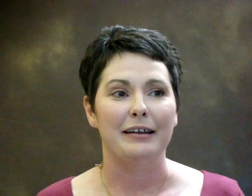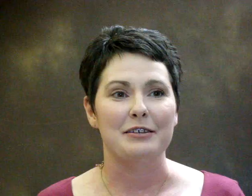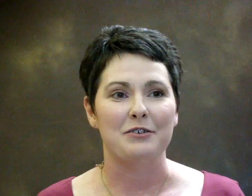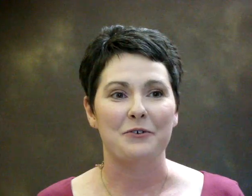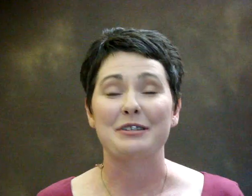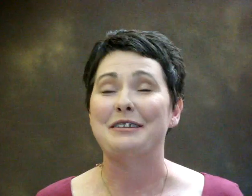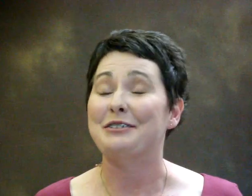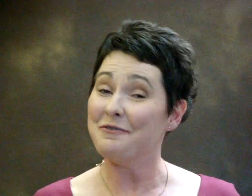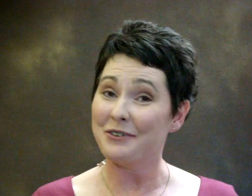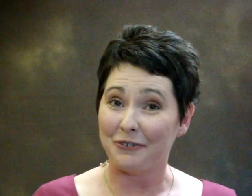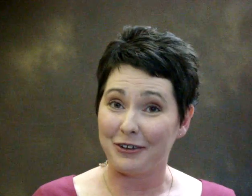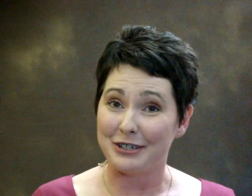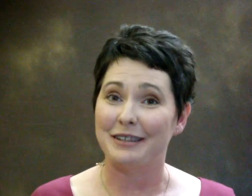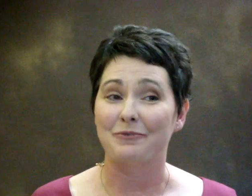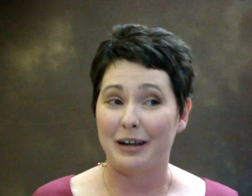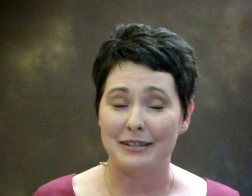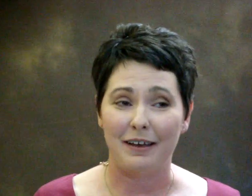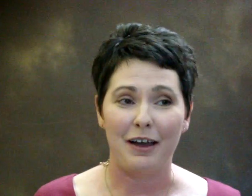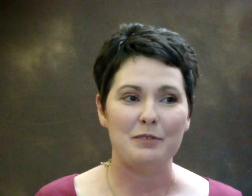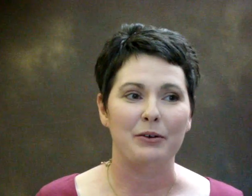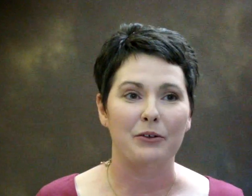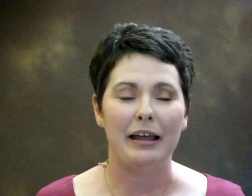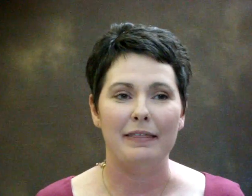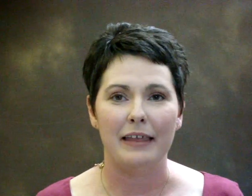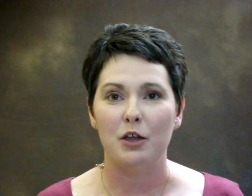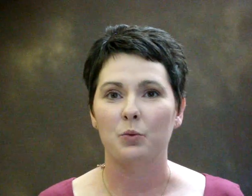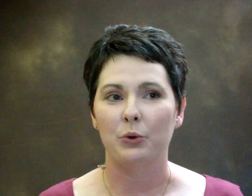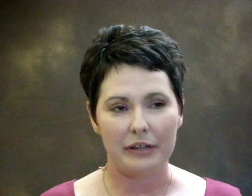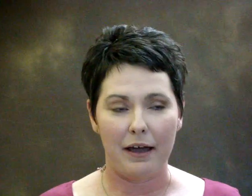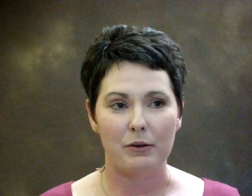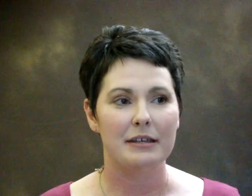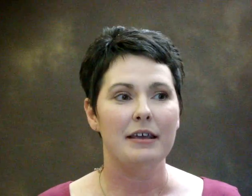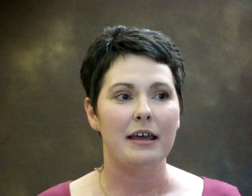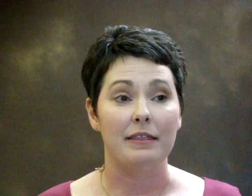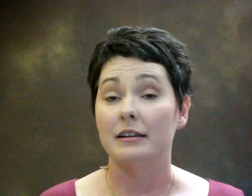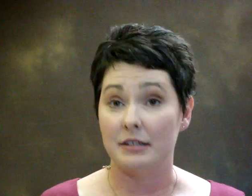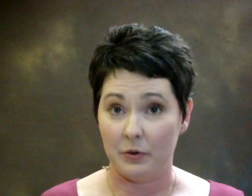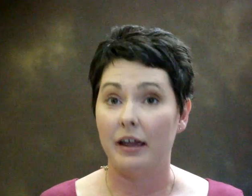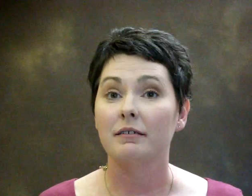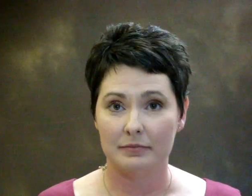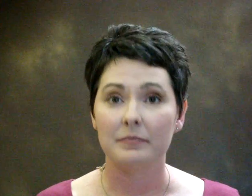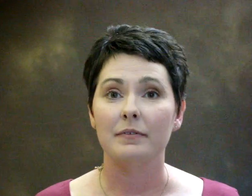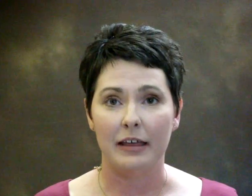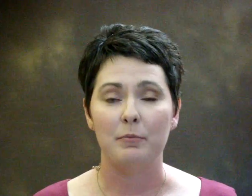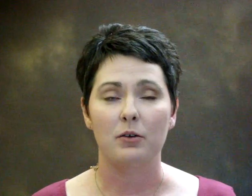so, of course, I saw different neurologists than when I was in the hospital, and they ruled out the dystonia that had been